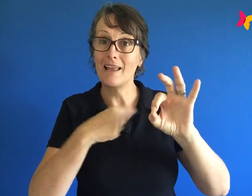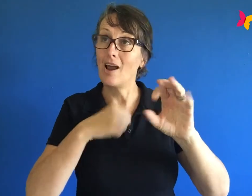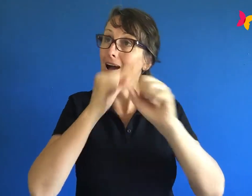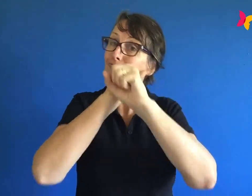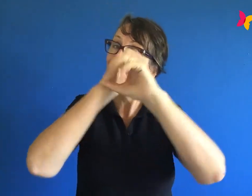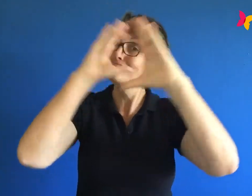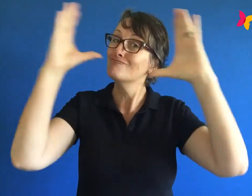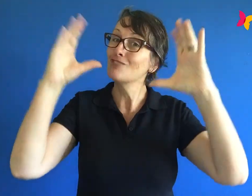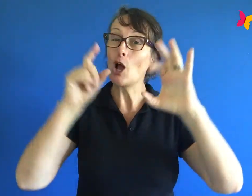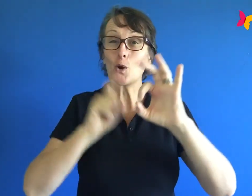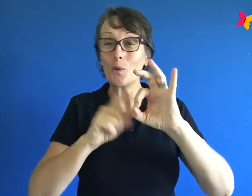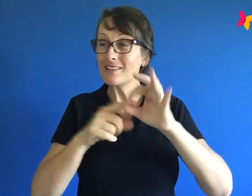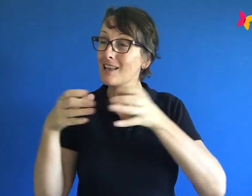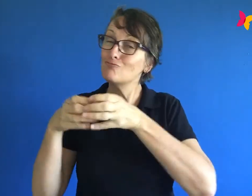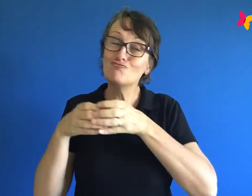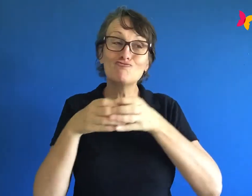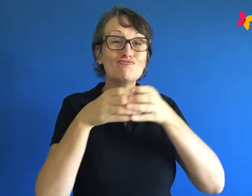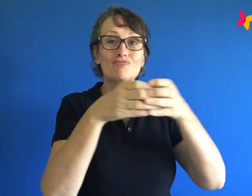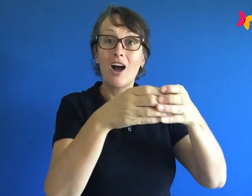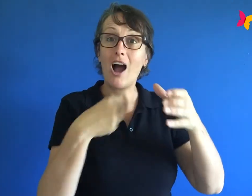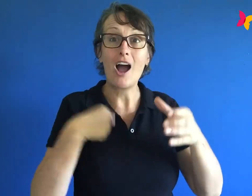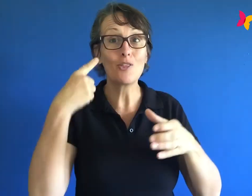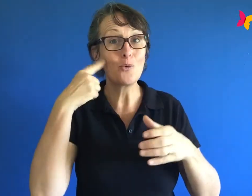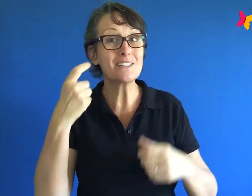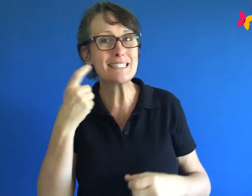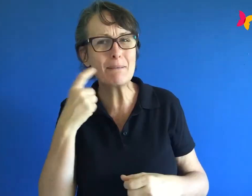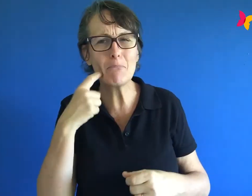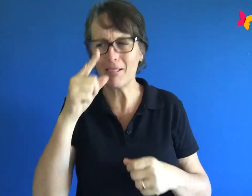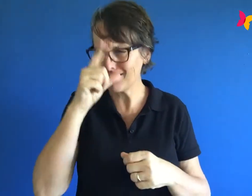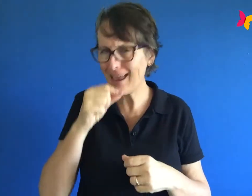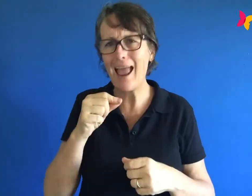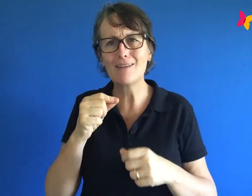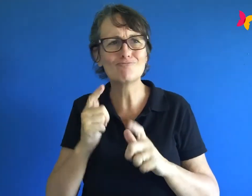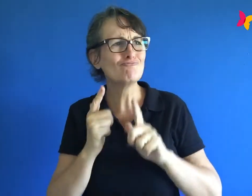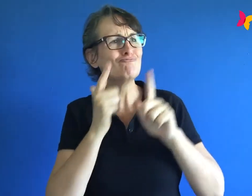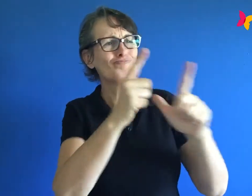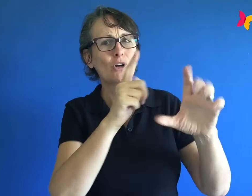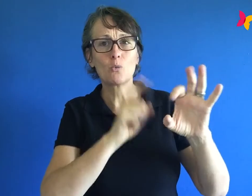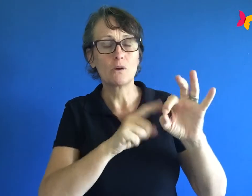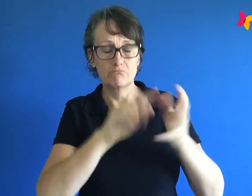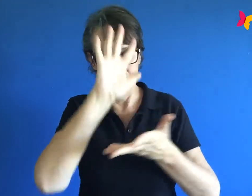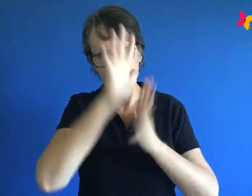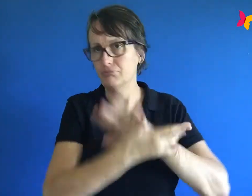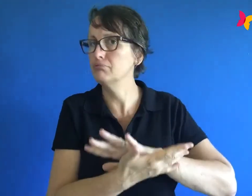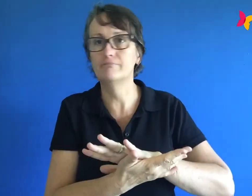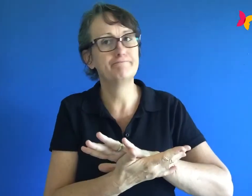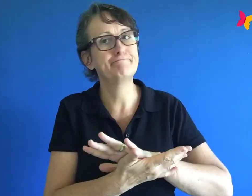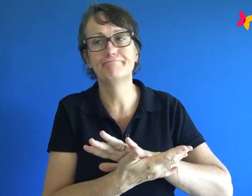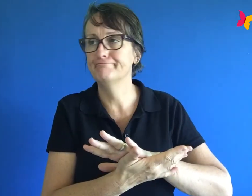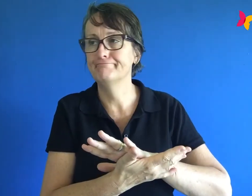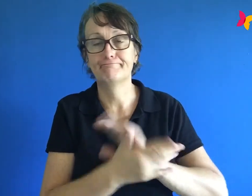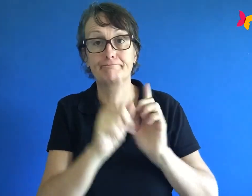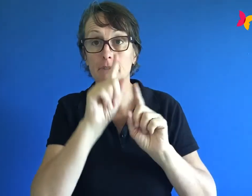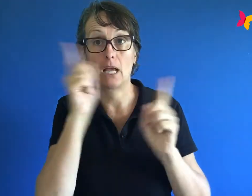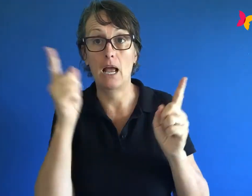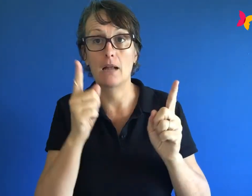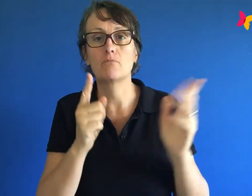was kind of simple and kind of doable, Yes. was just kind of altered. There's a kind